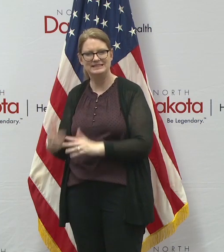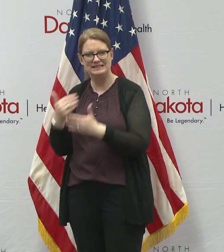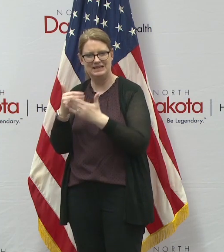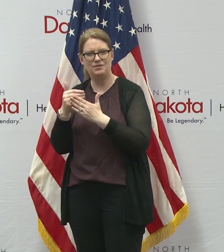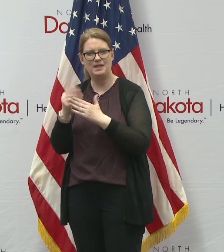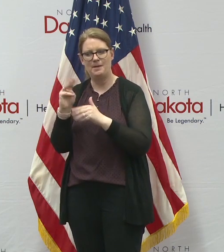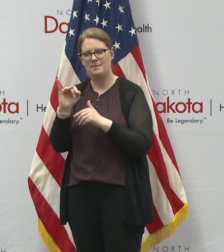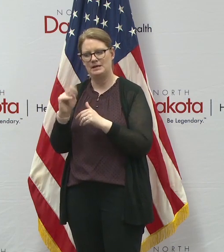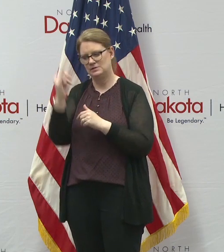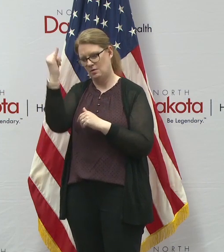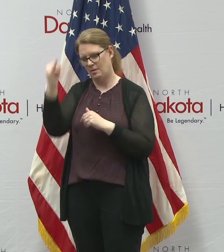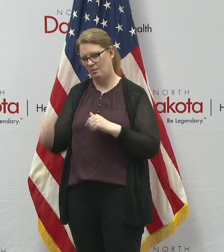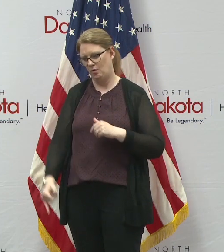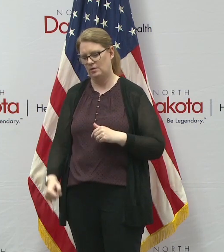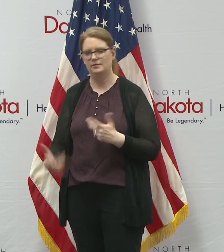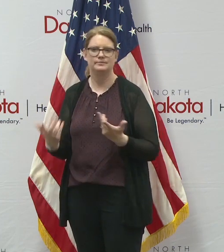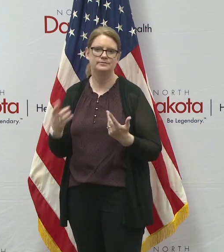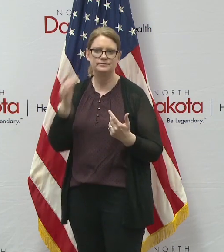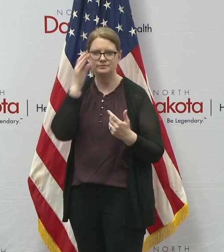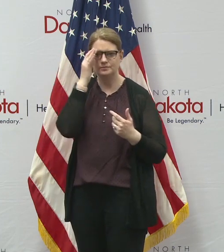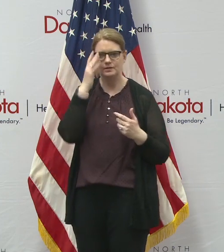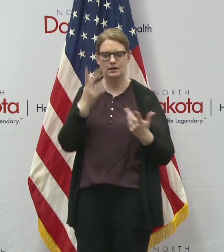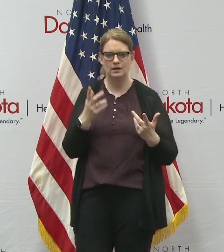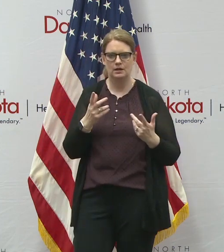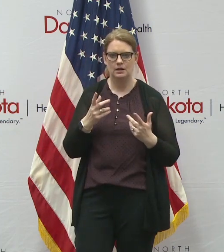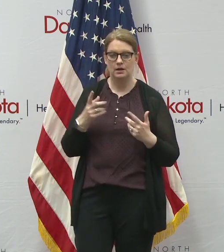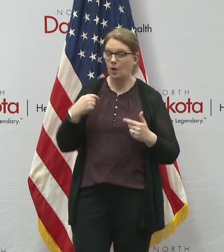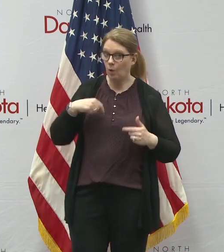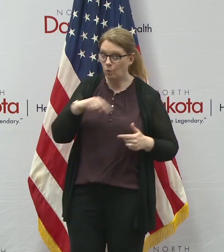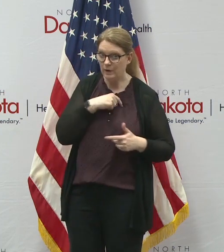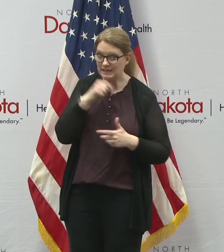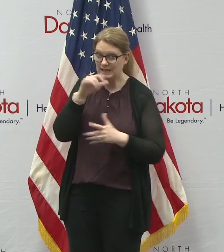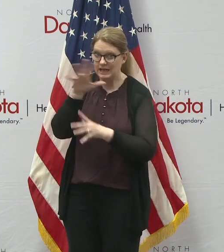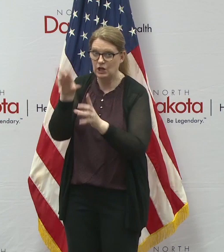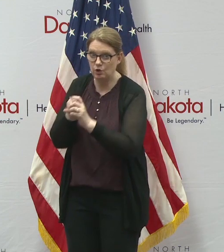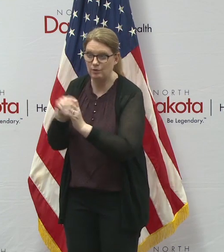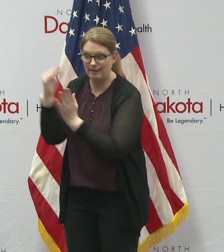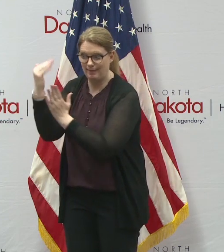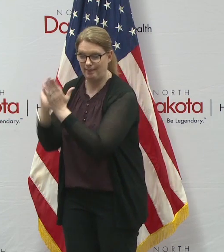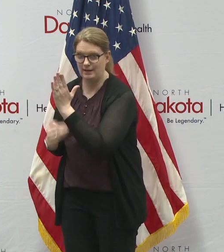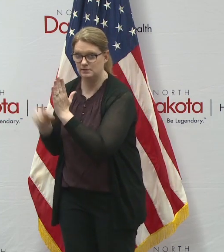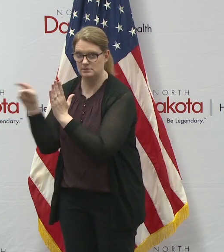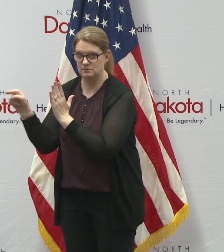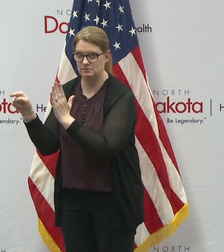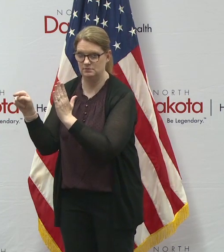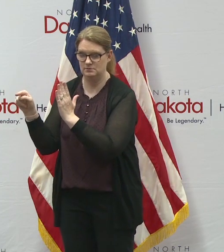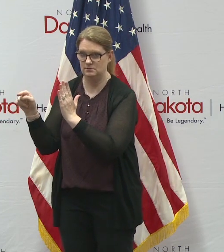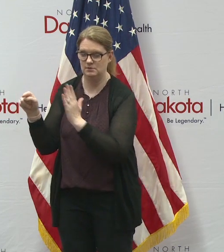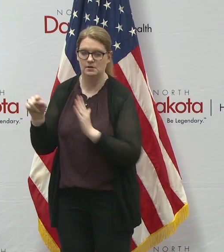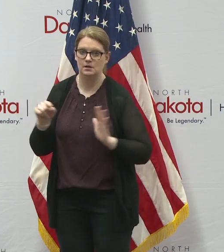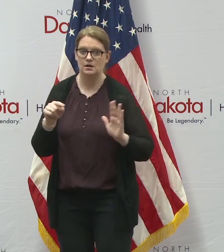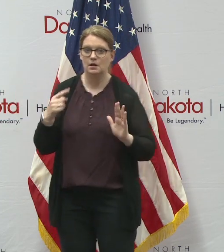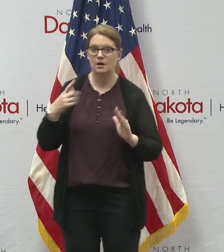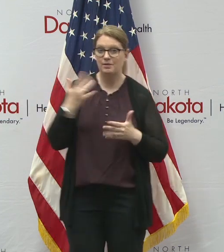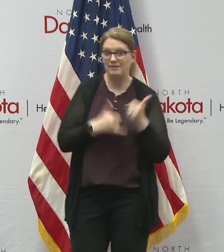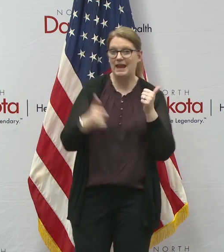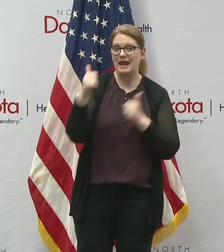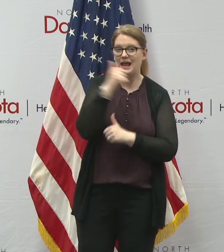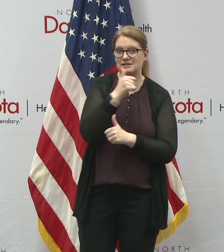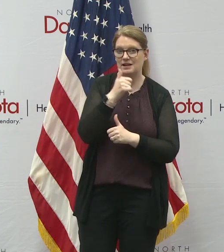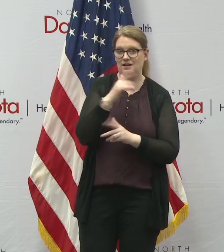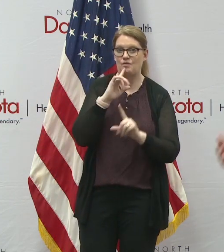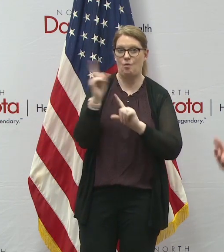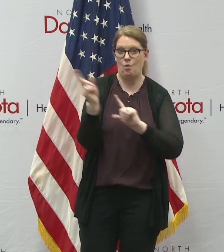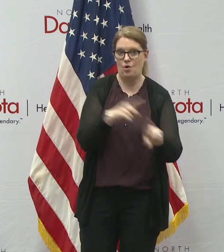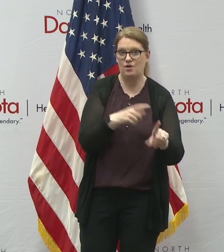by Minnesota being, and let's be clear, we didn't put Minnesota on the list. We had an executive order that said it applied to states that were considered